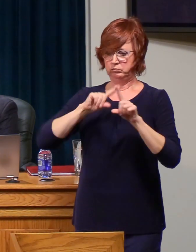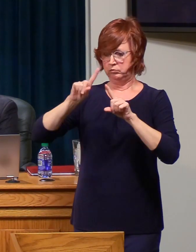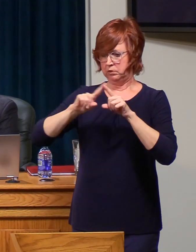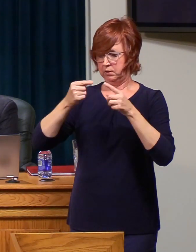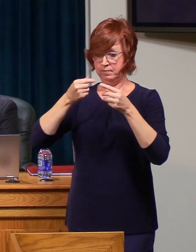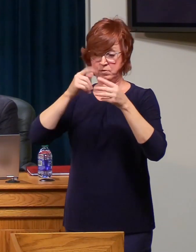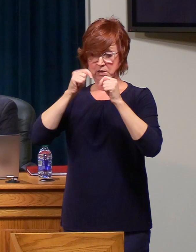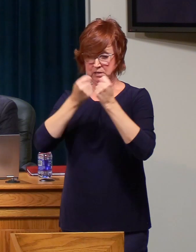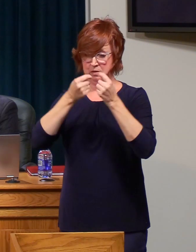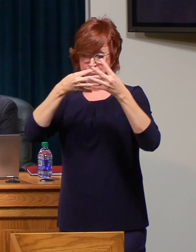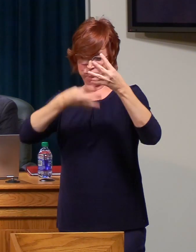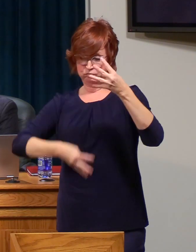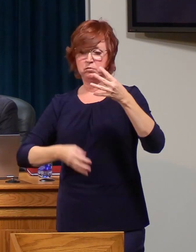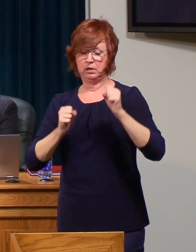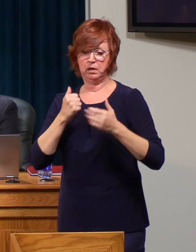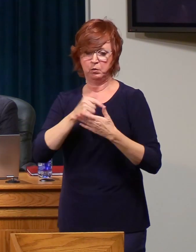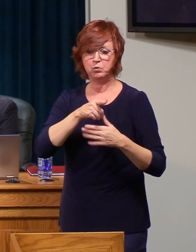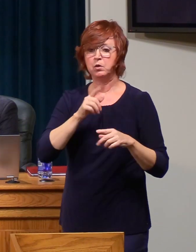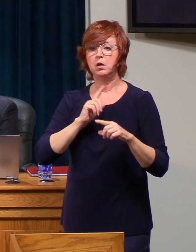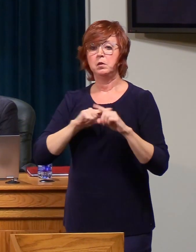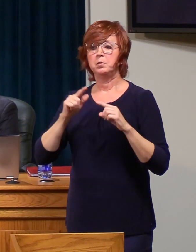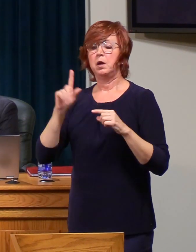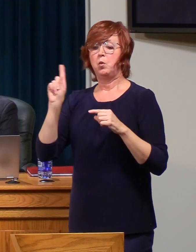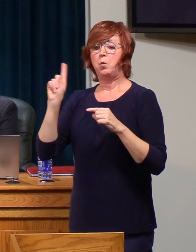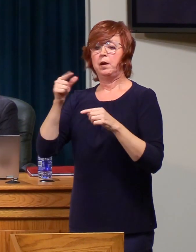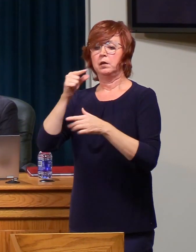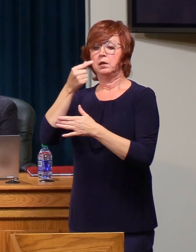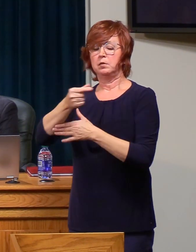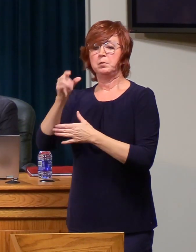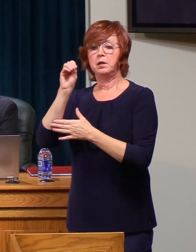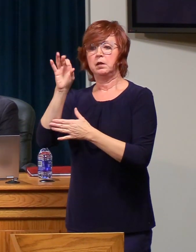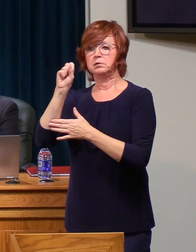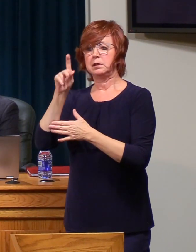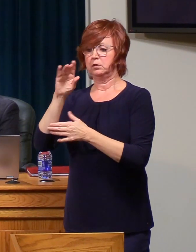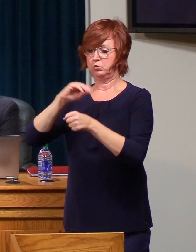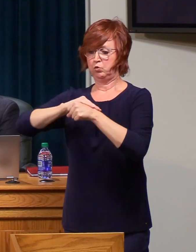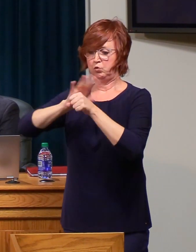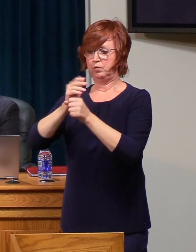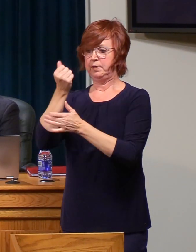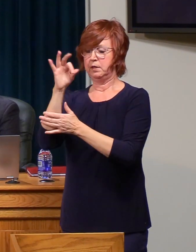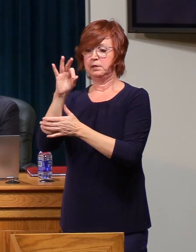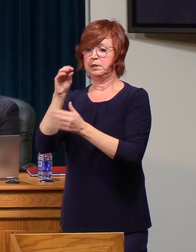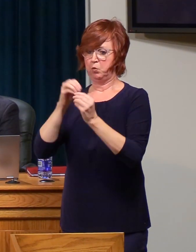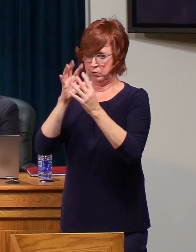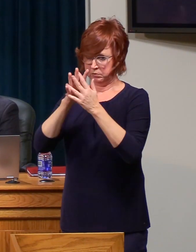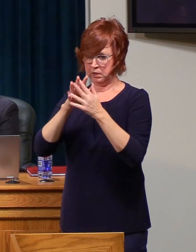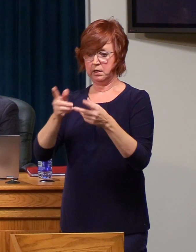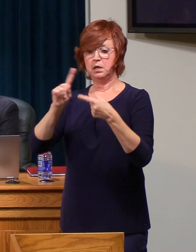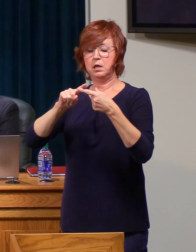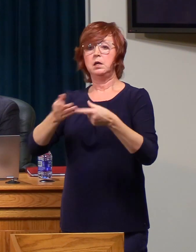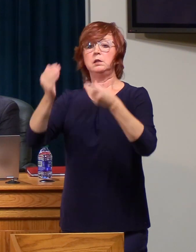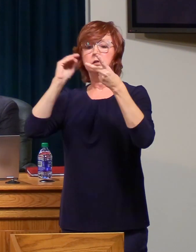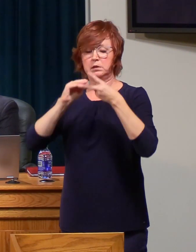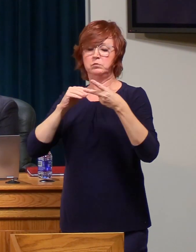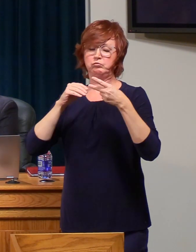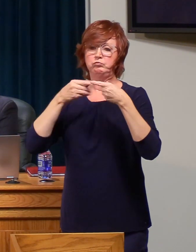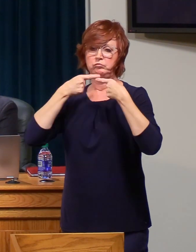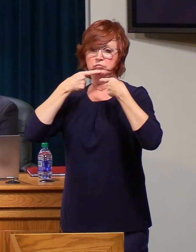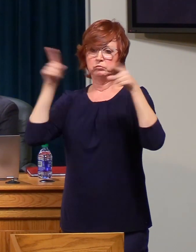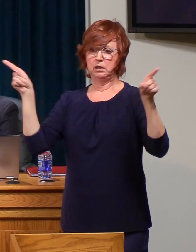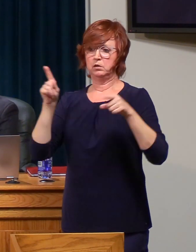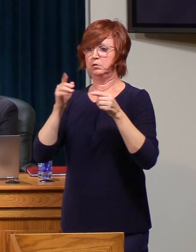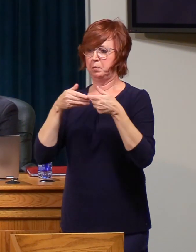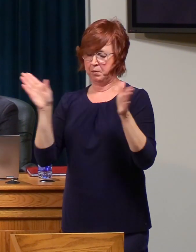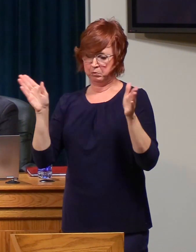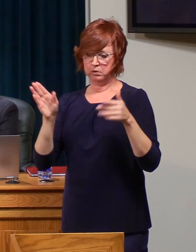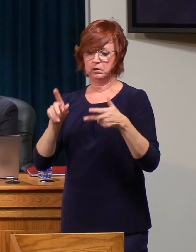will be provided on the Government of Saskatchewan COVID-19 website. As well, it will be communicated to the public and to the